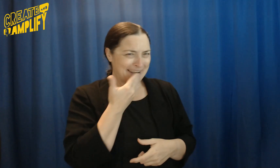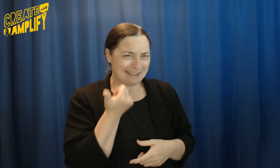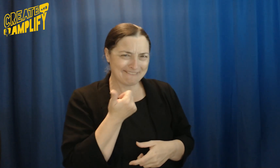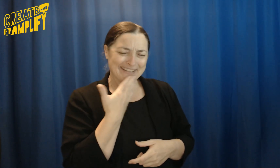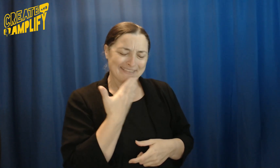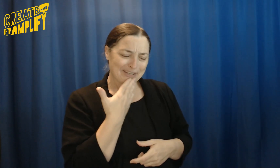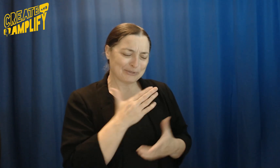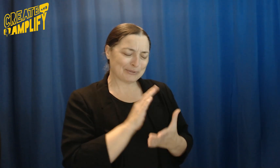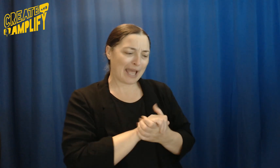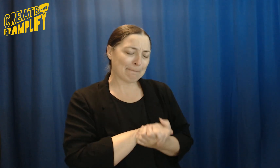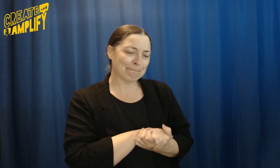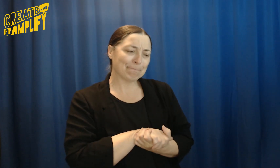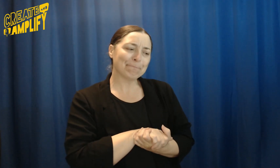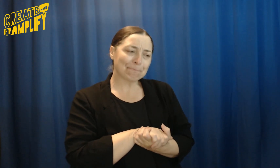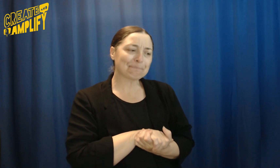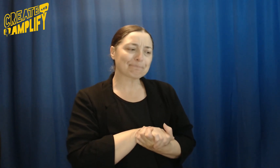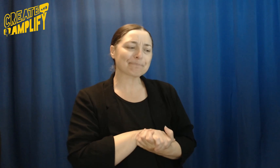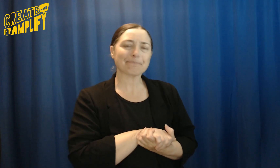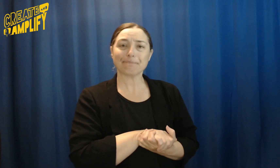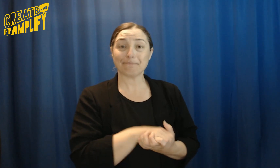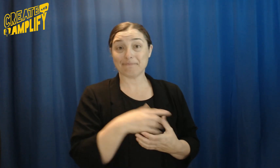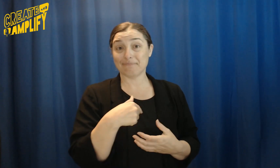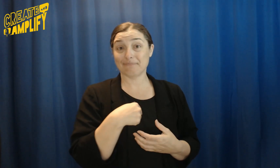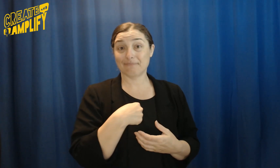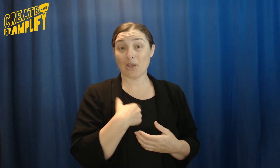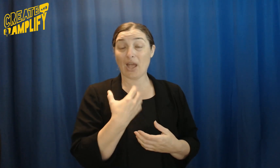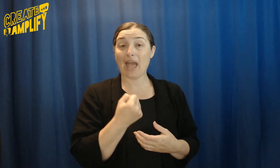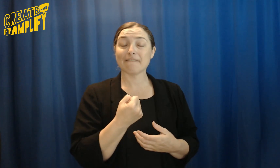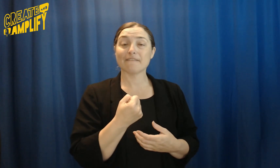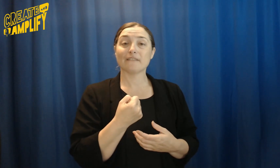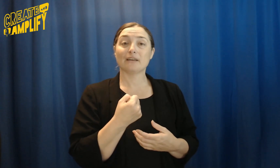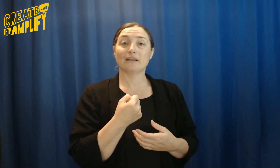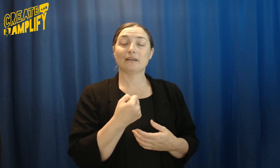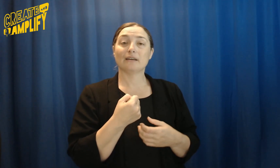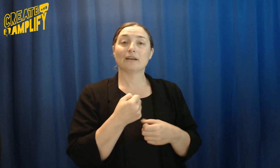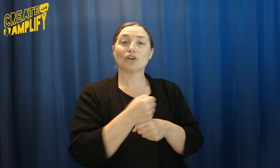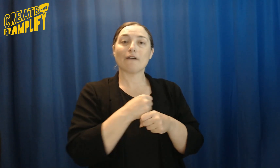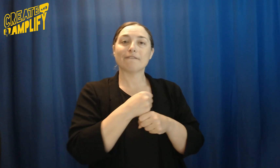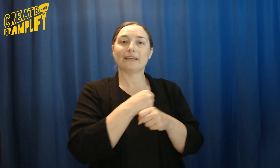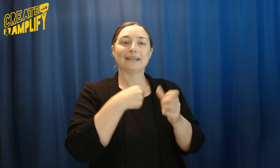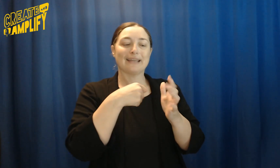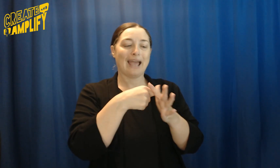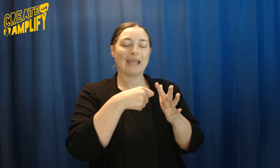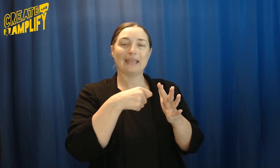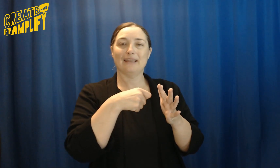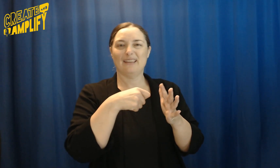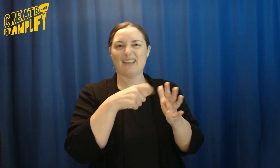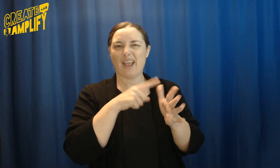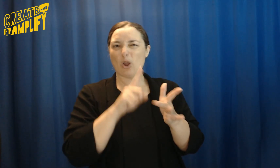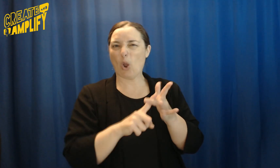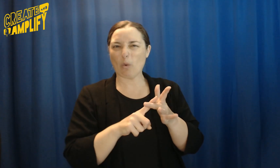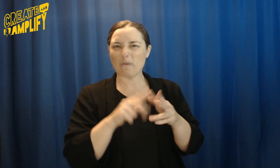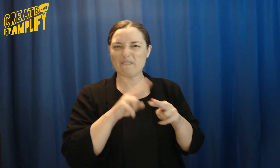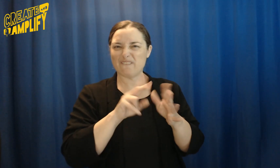you. Yeah, I mean, I've got a coffee, KOFI things, Substack you can subscribe